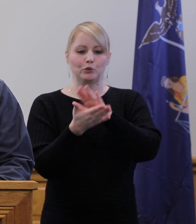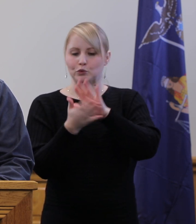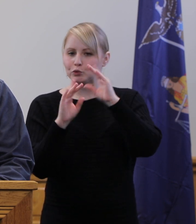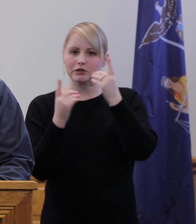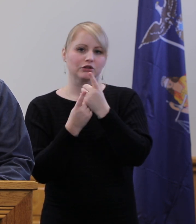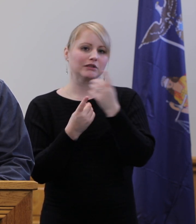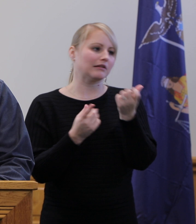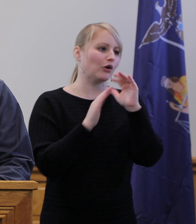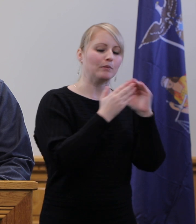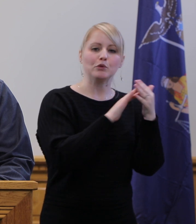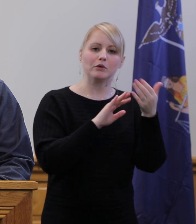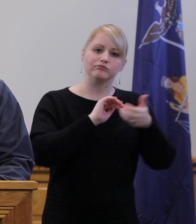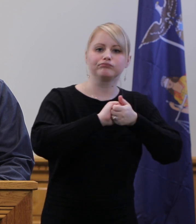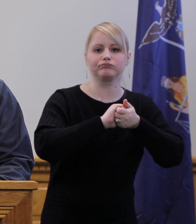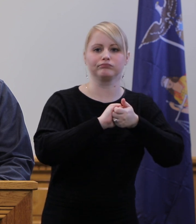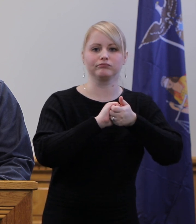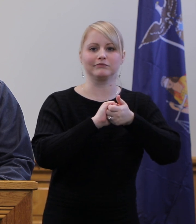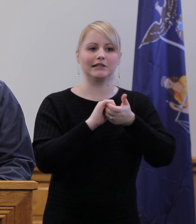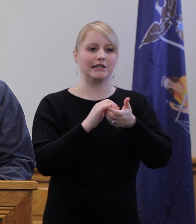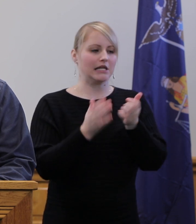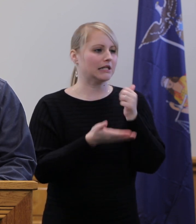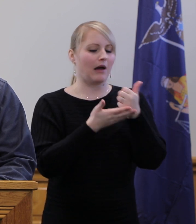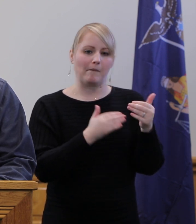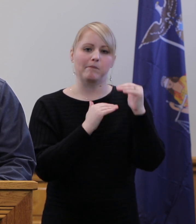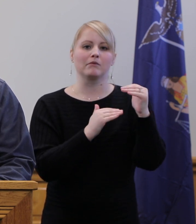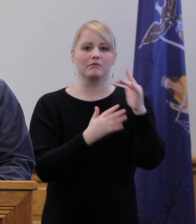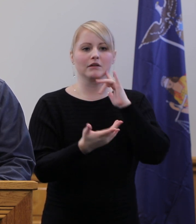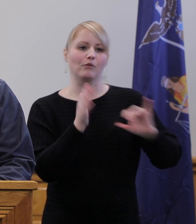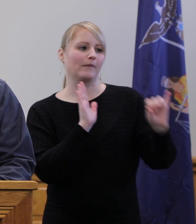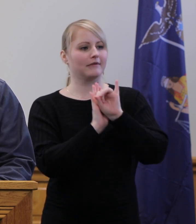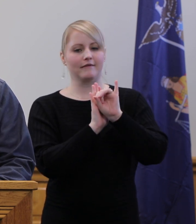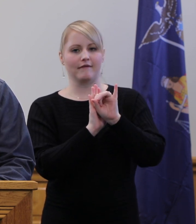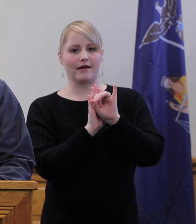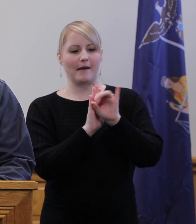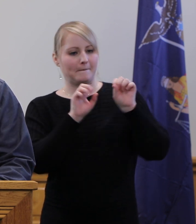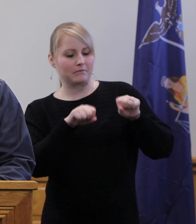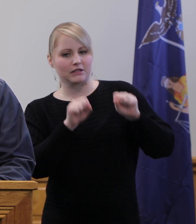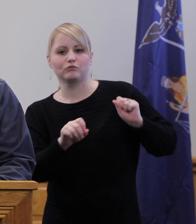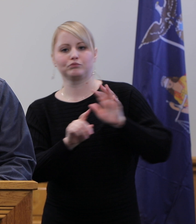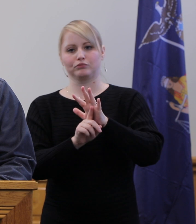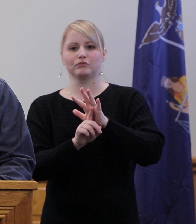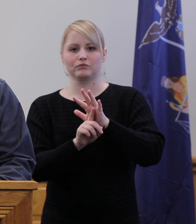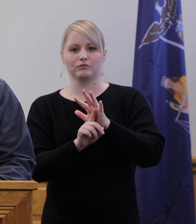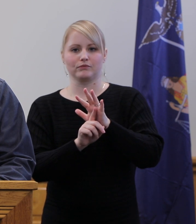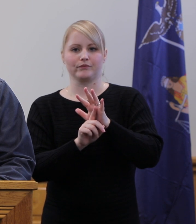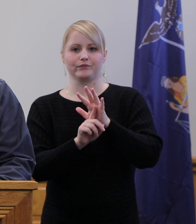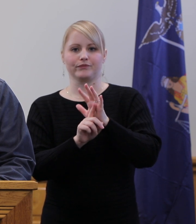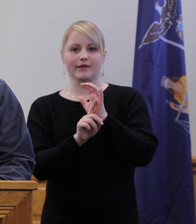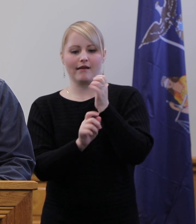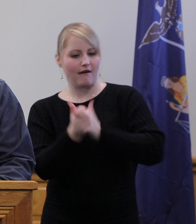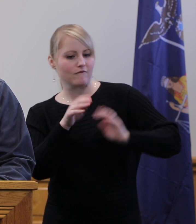partners in helping us to investigate COVID transmission and identify potential exposures. Every business